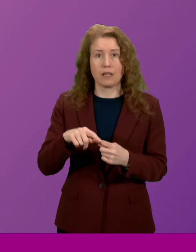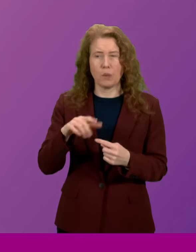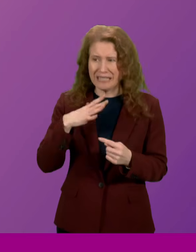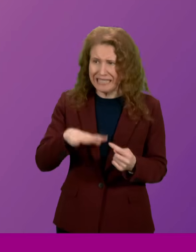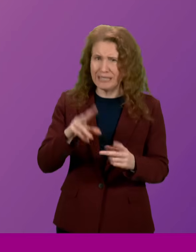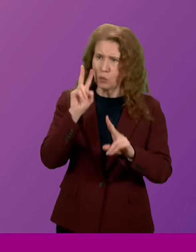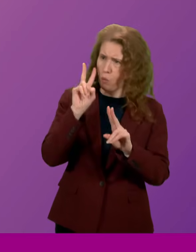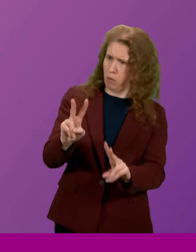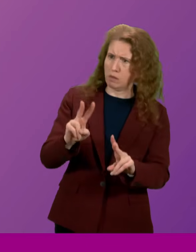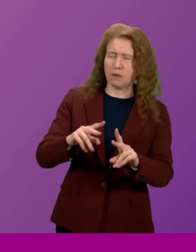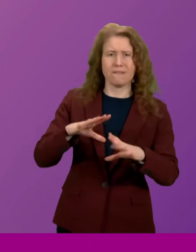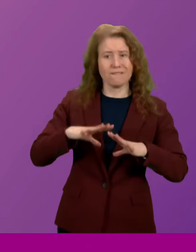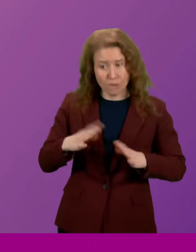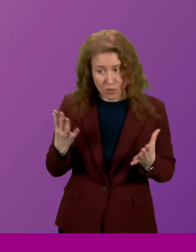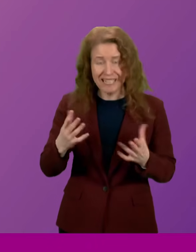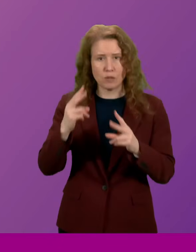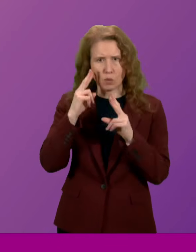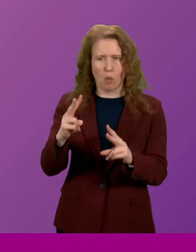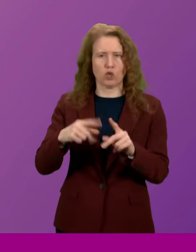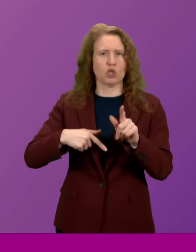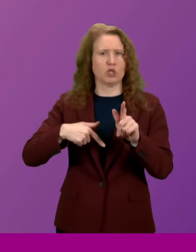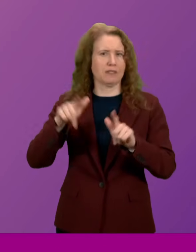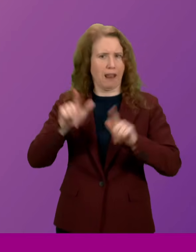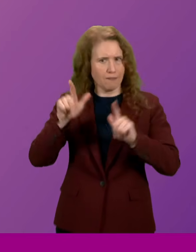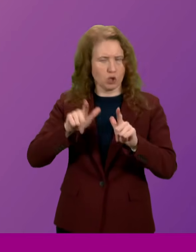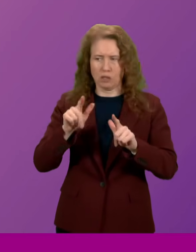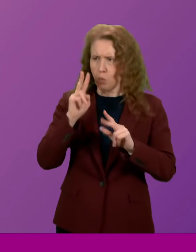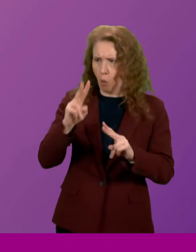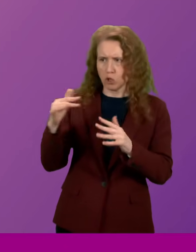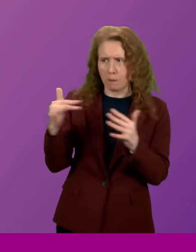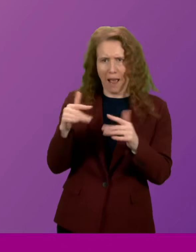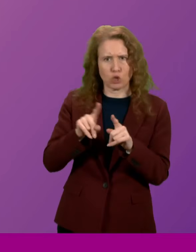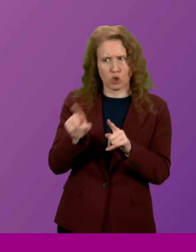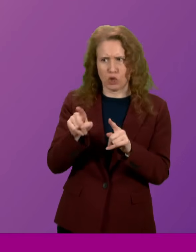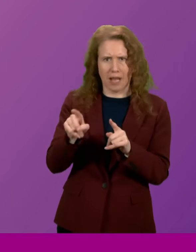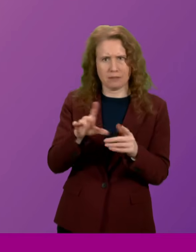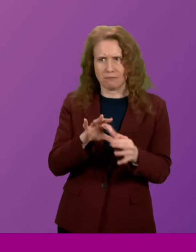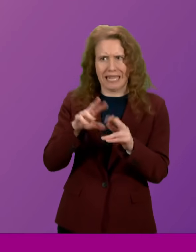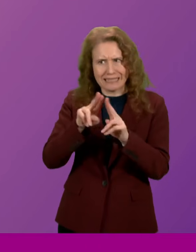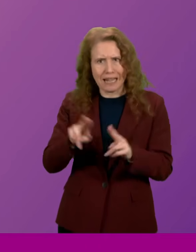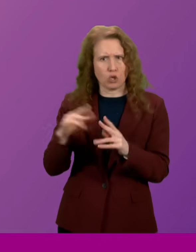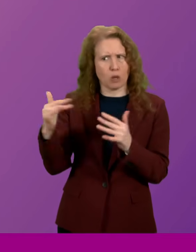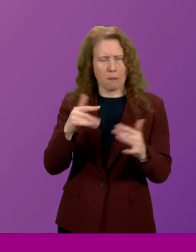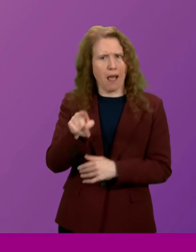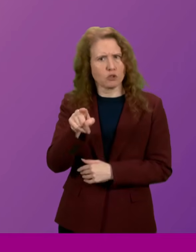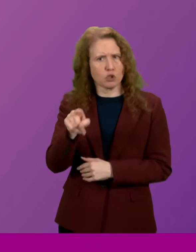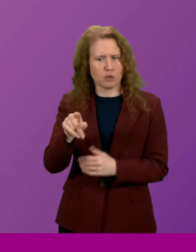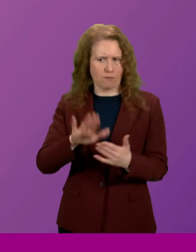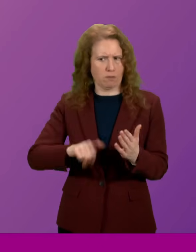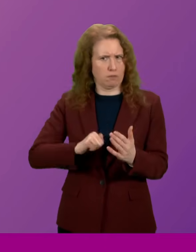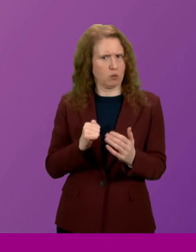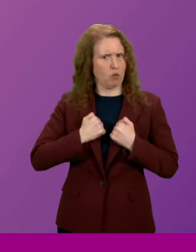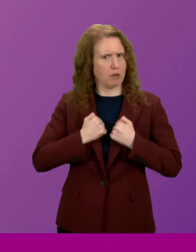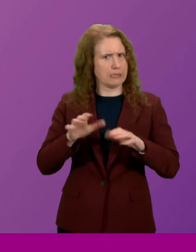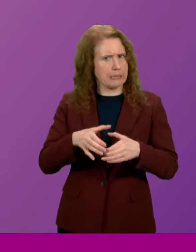being free-to-air television access for matches of this nature. I will be happy to ensure that